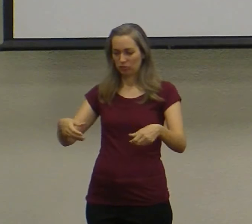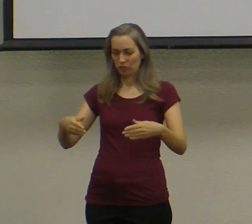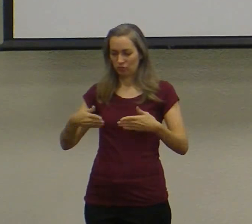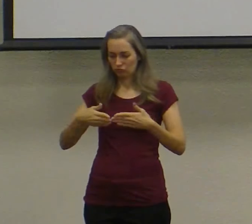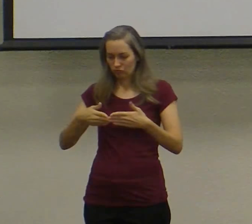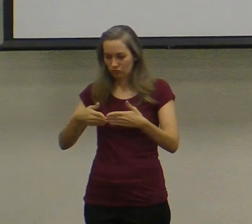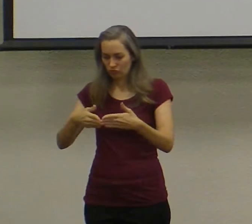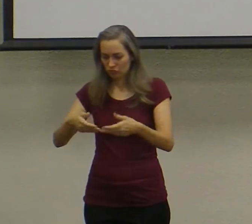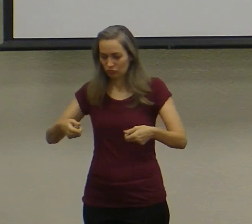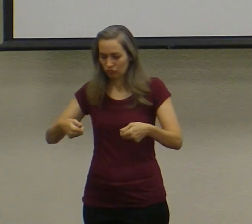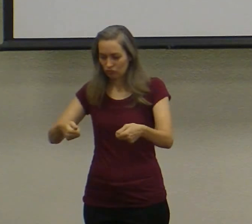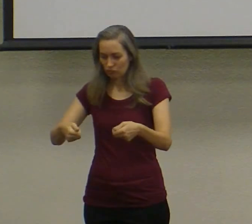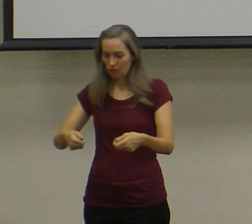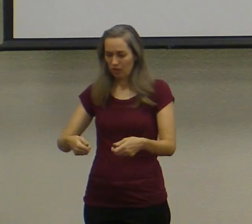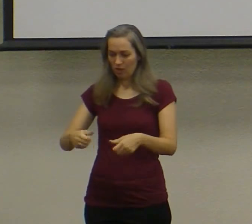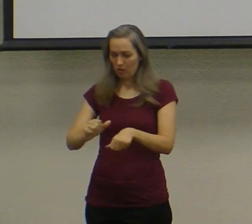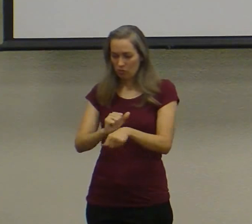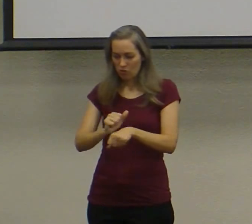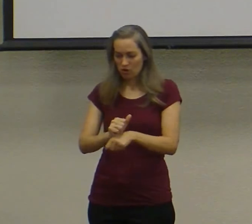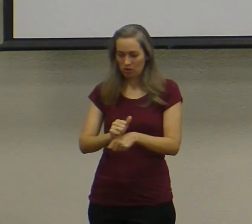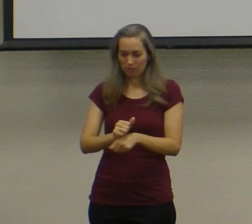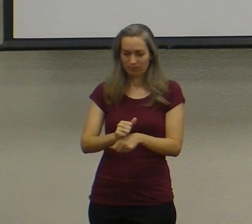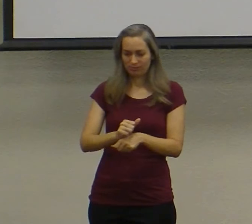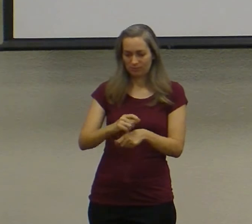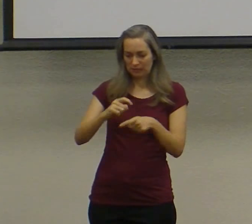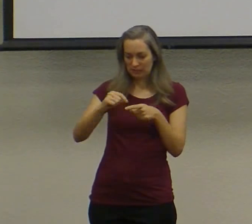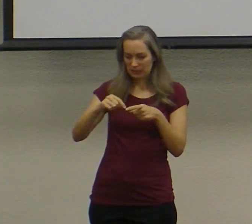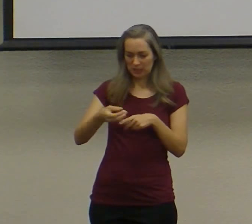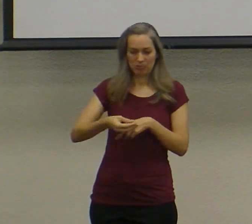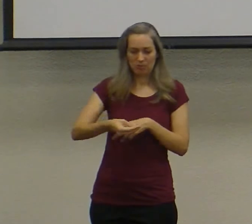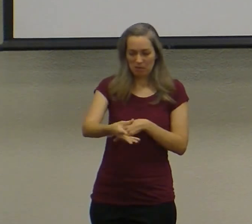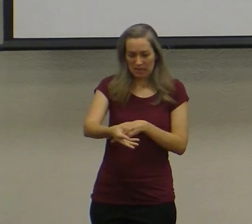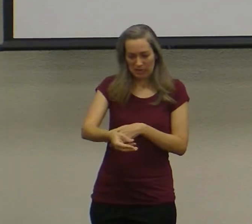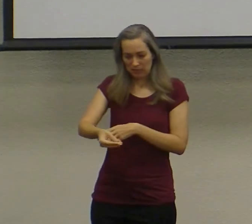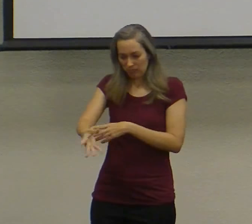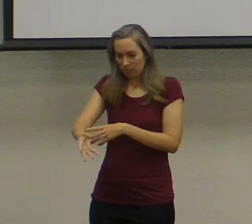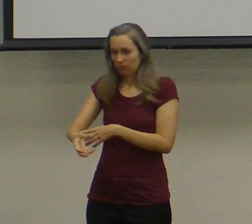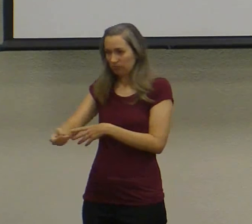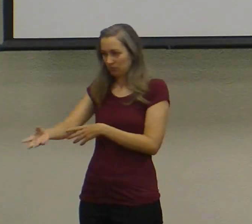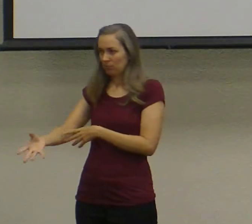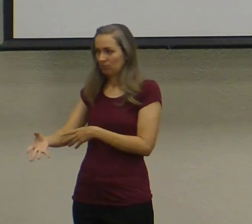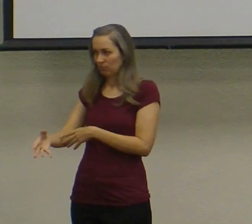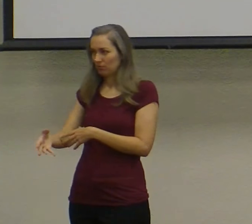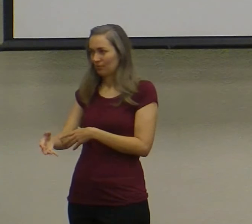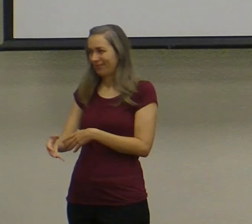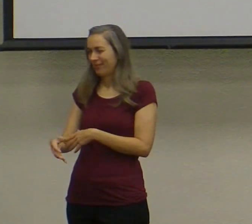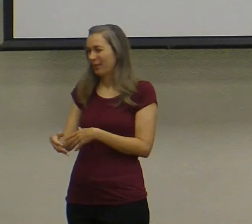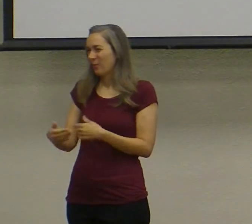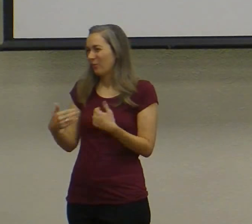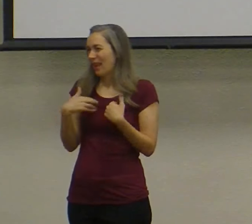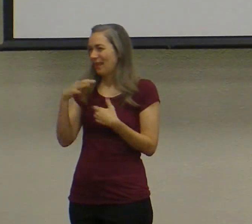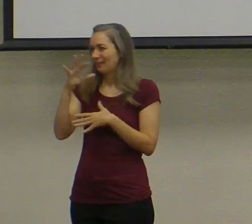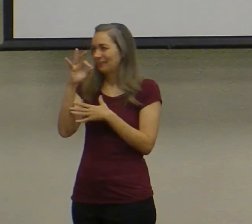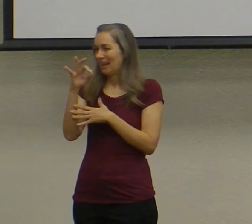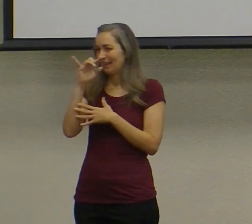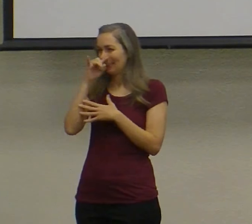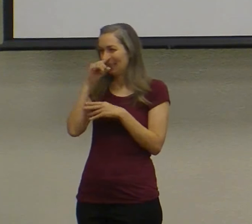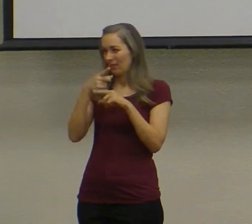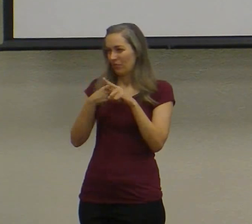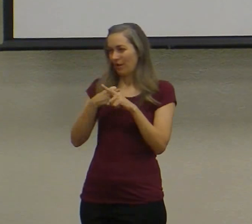every single day we sweated hard in the name of Jesus. And so we had about 9 youth go from Rockwall and